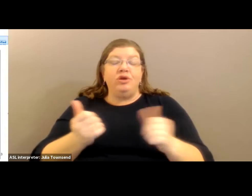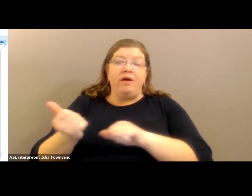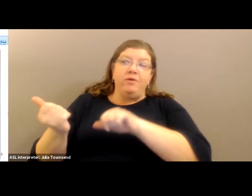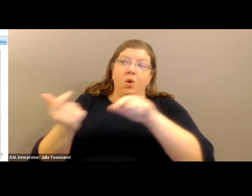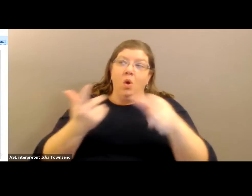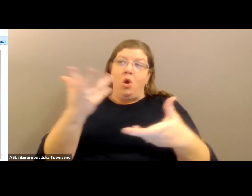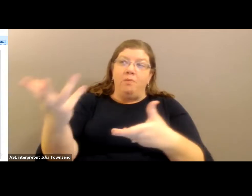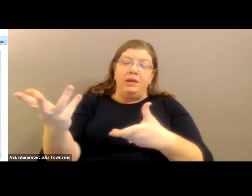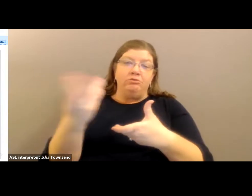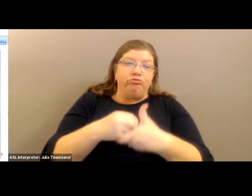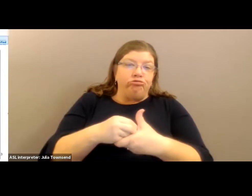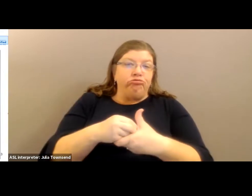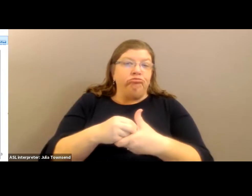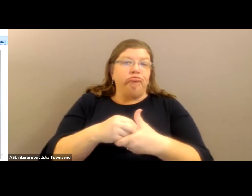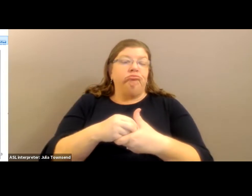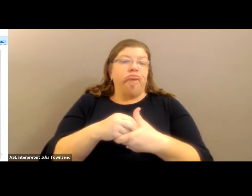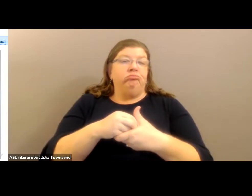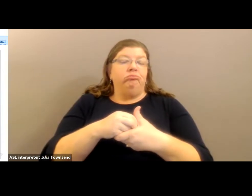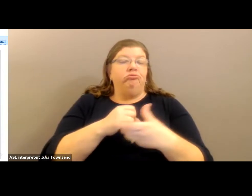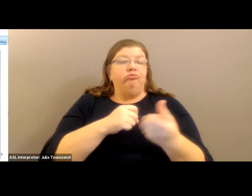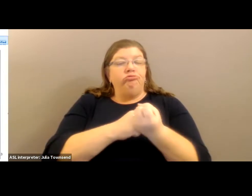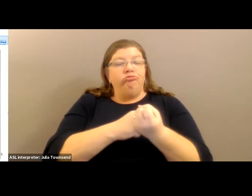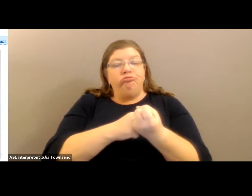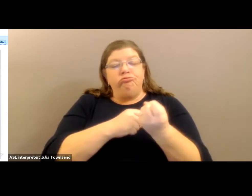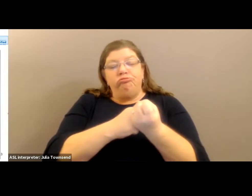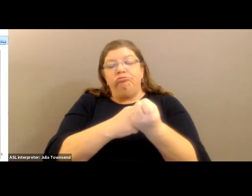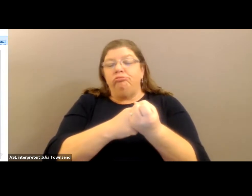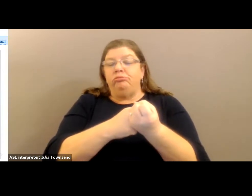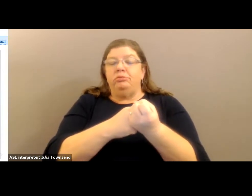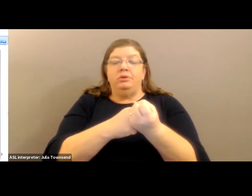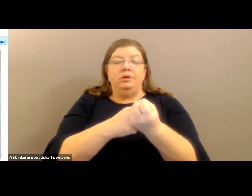in on